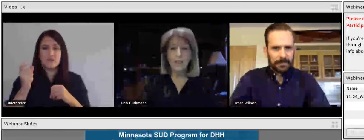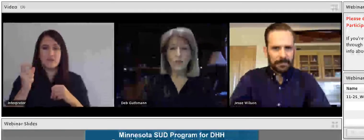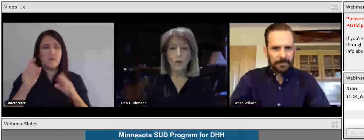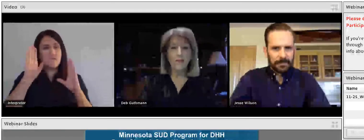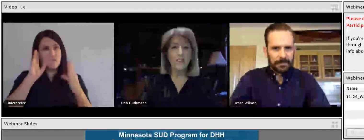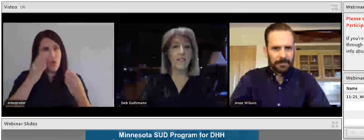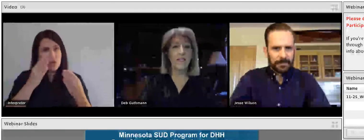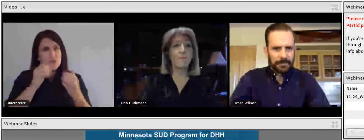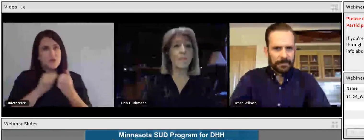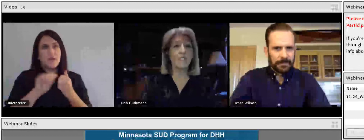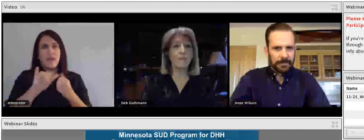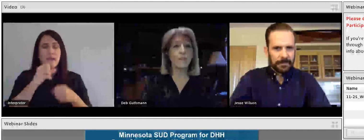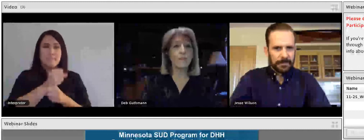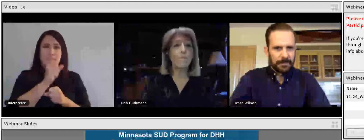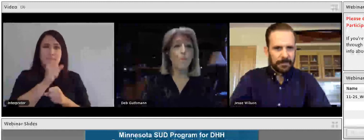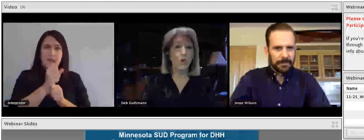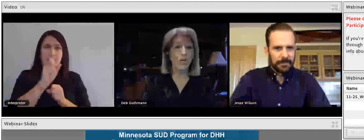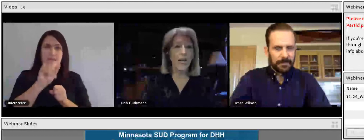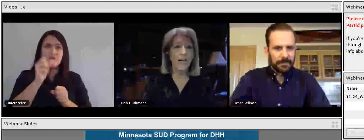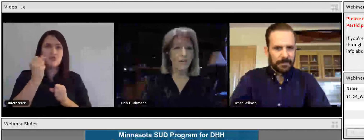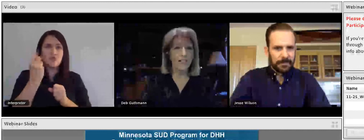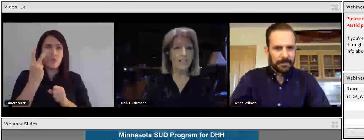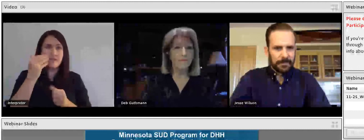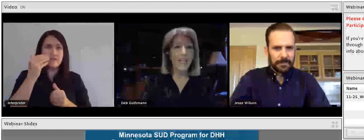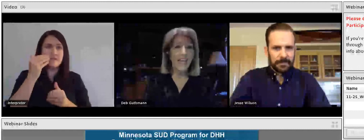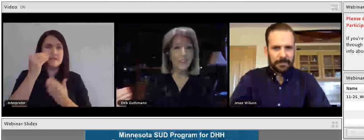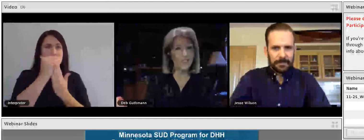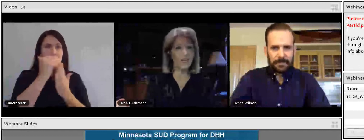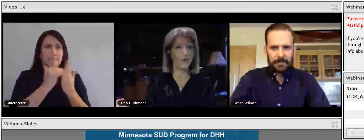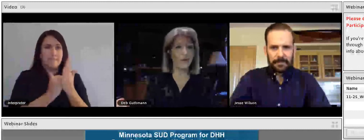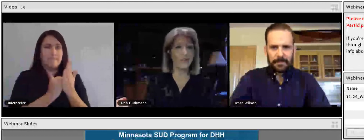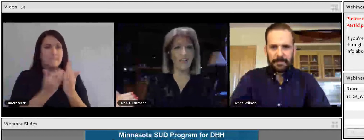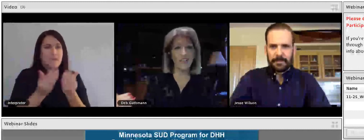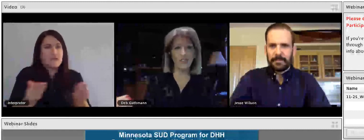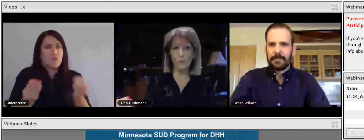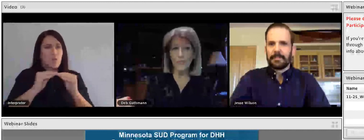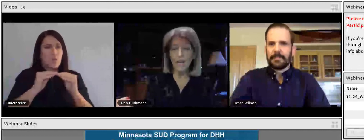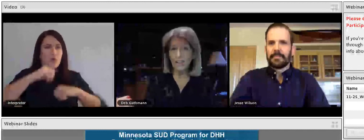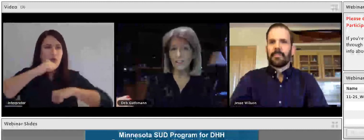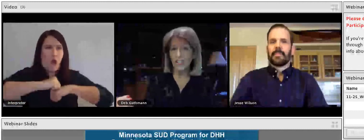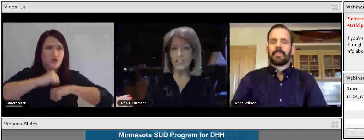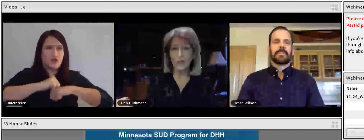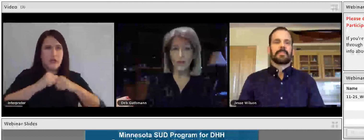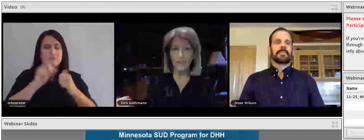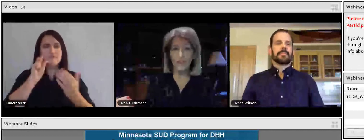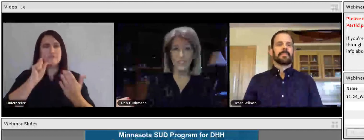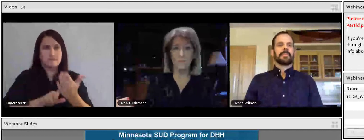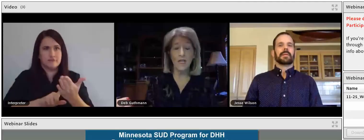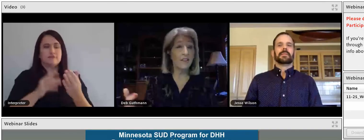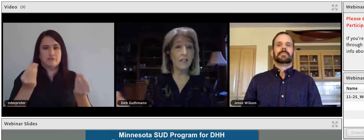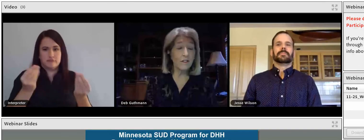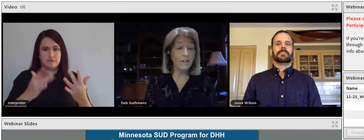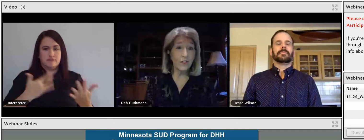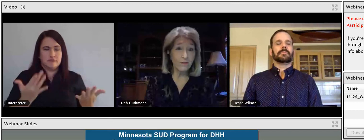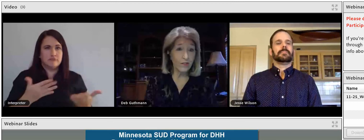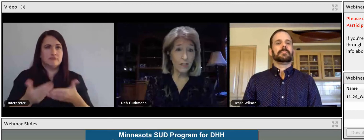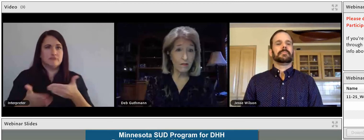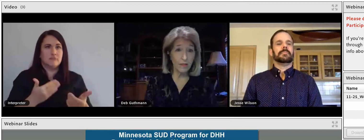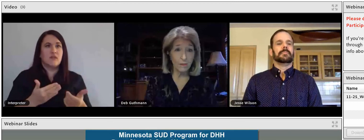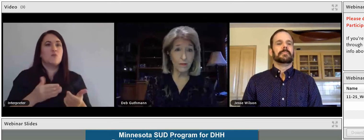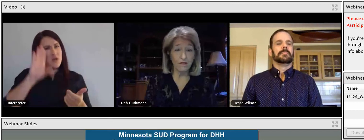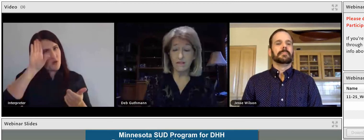regarding making the 12-step materials more concrete. As we know, there's a lot of terminology in the 12 steps that